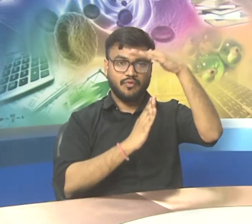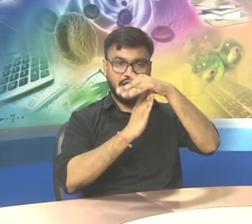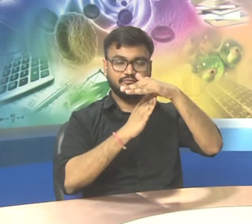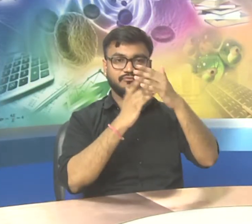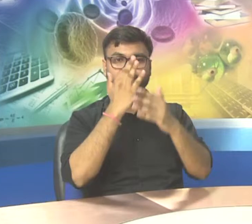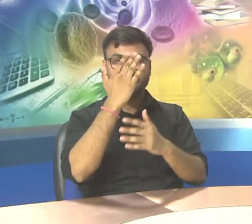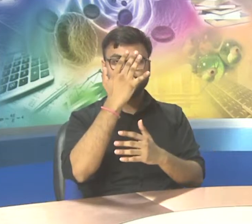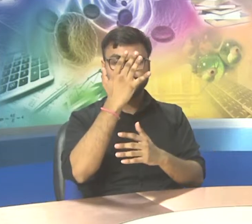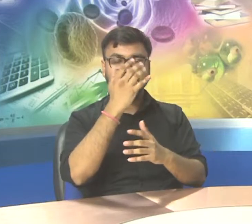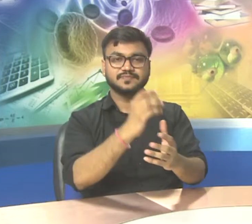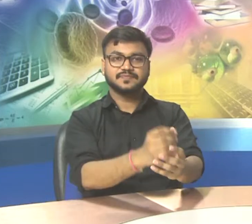Let's take a short break.